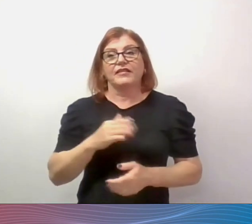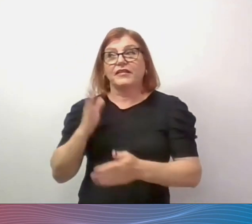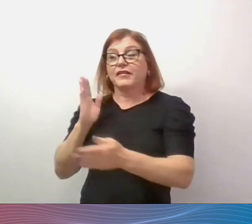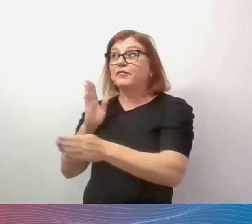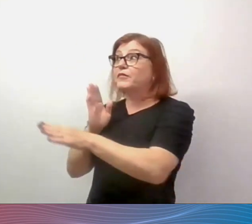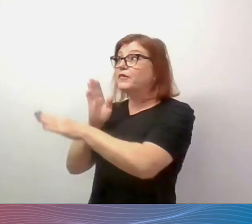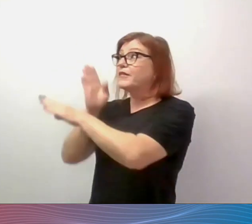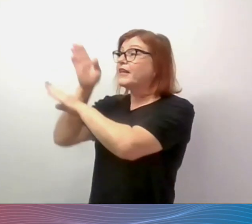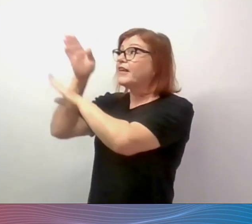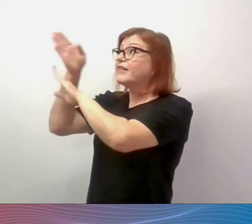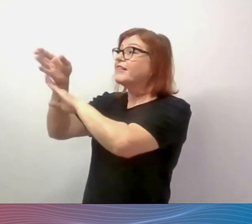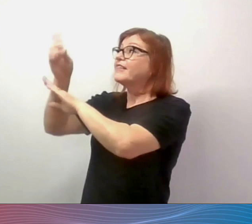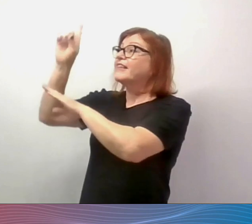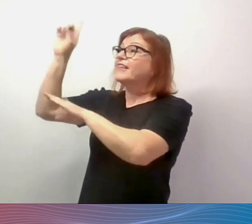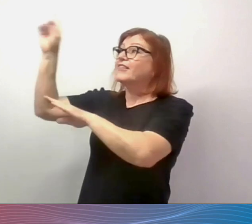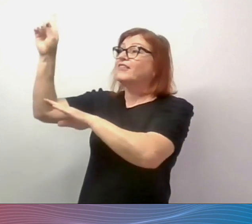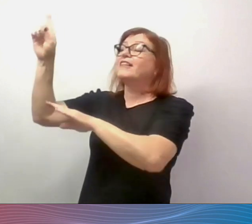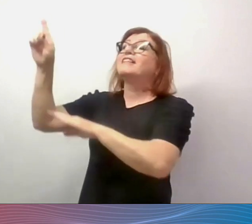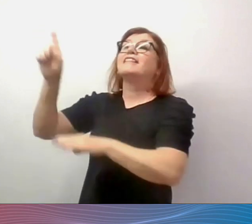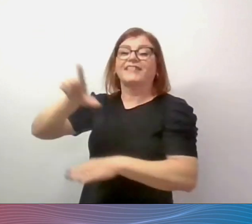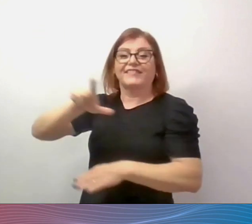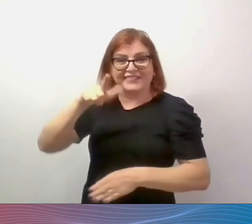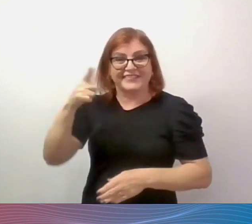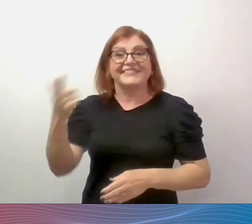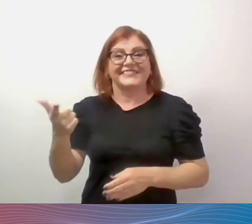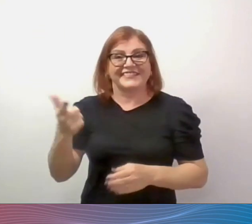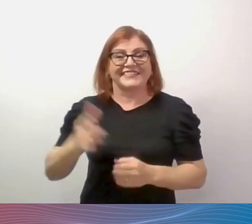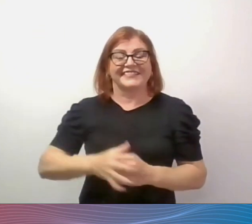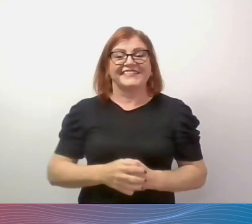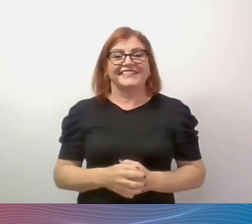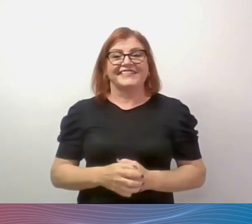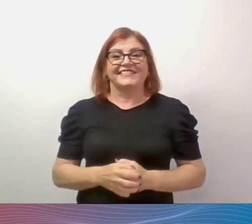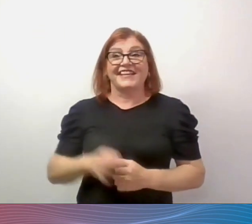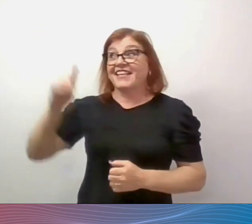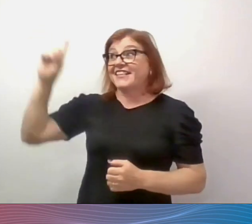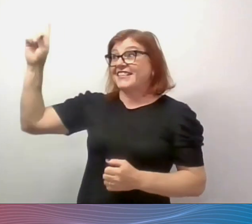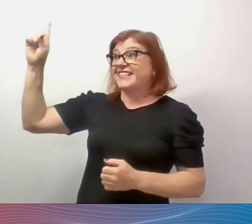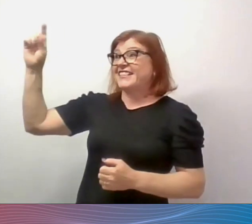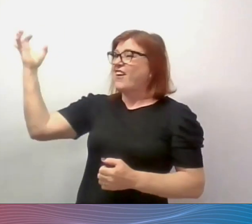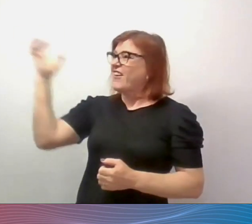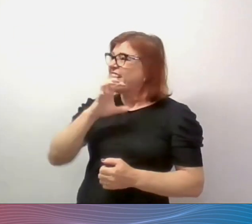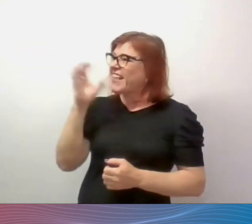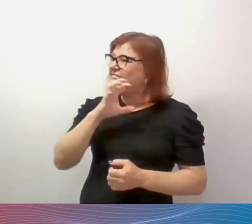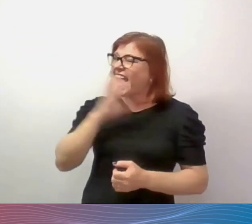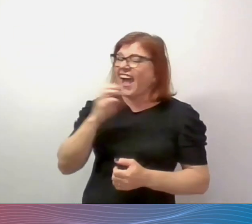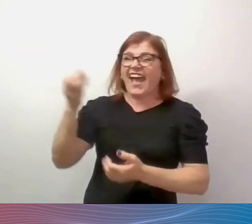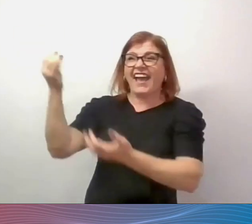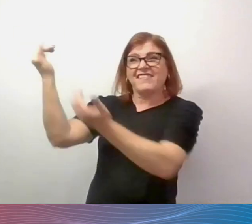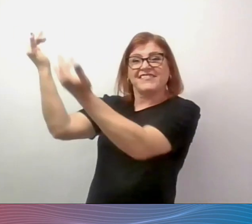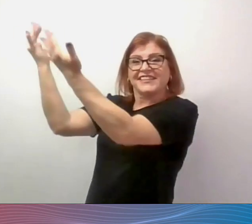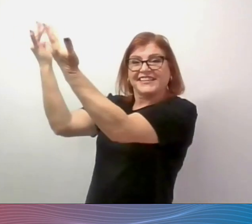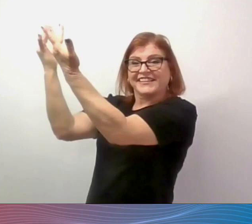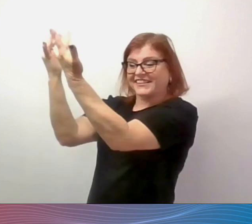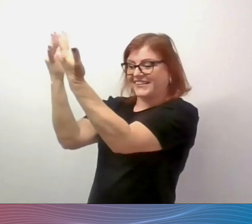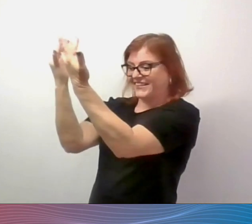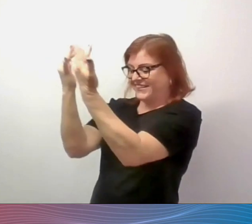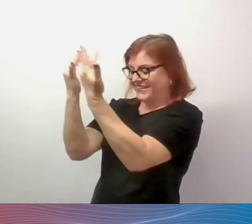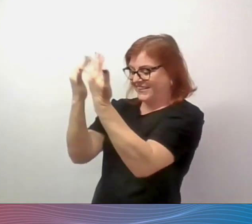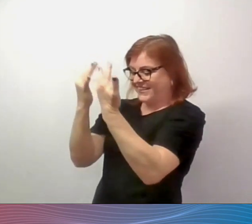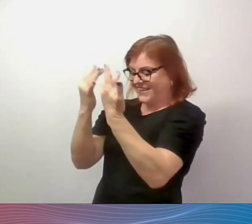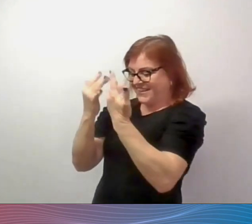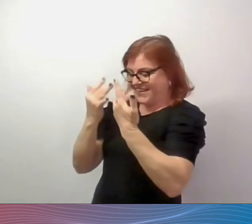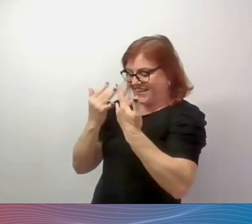novamente. We have access to God again. E Deus então rapidamente nos derramou toda a sua bênção para nós. Then